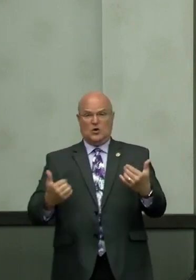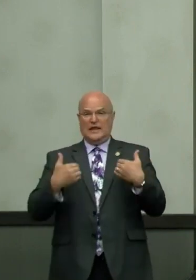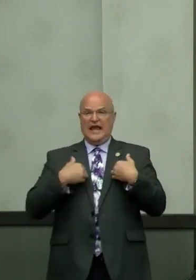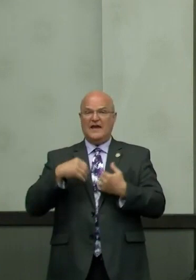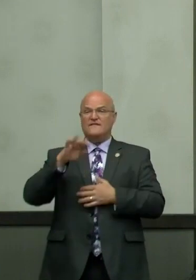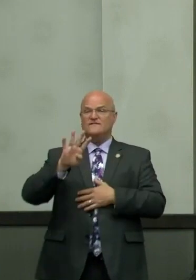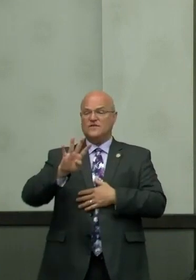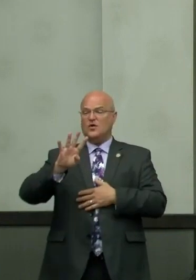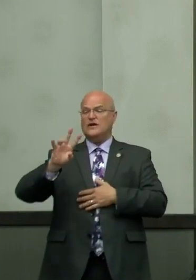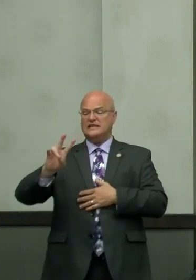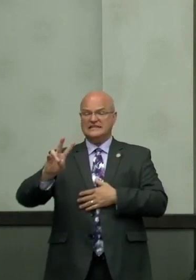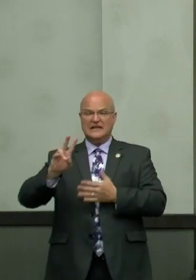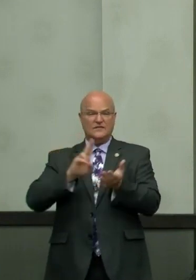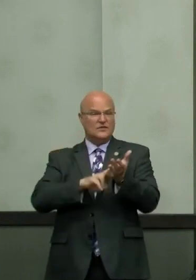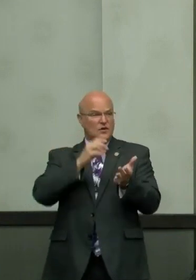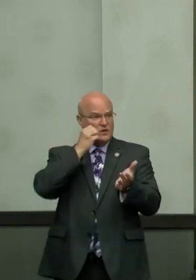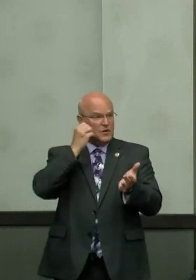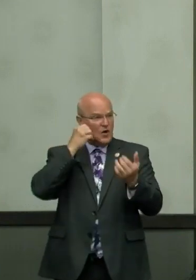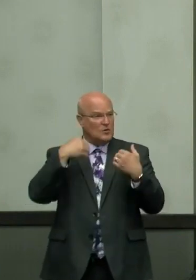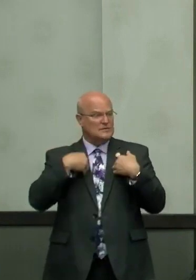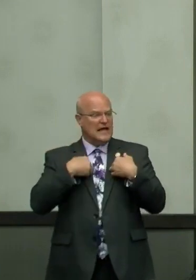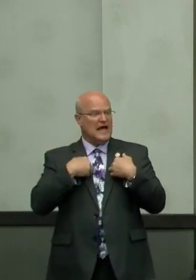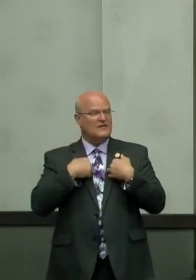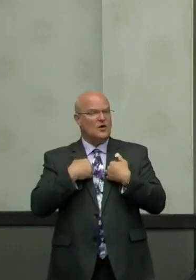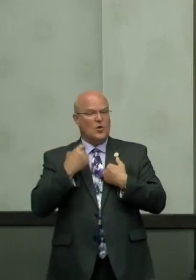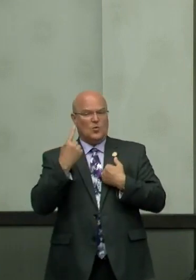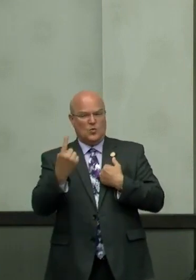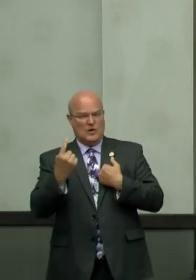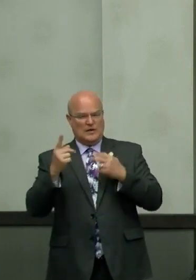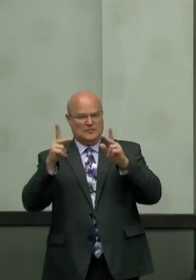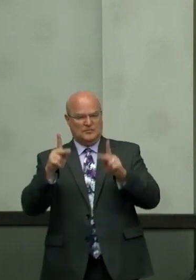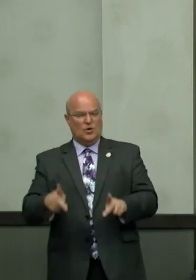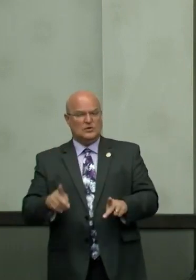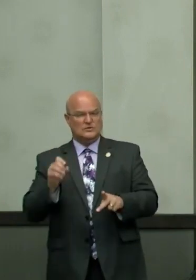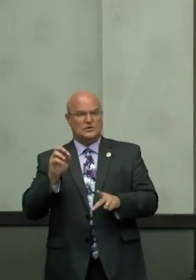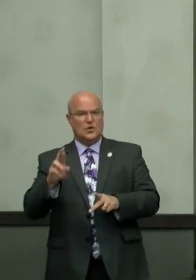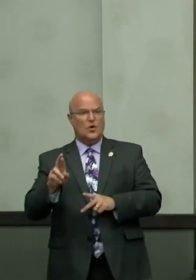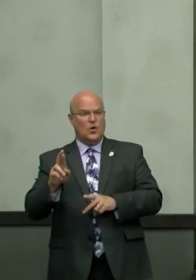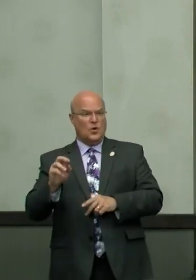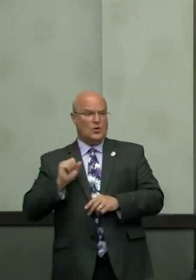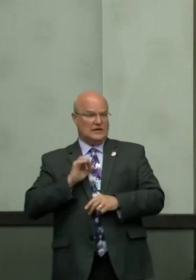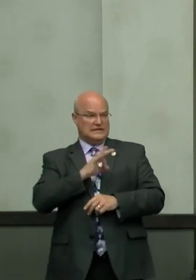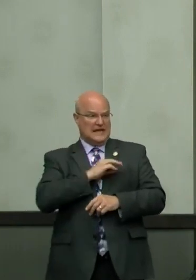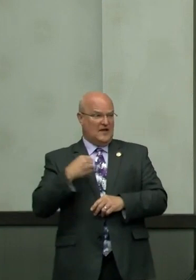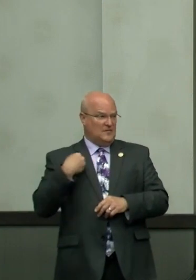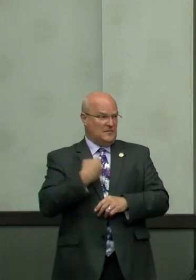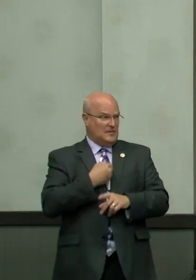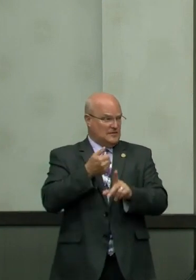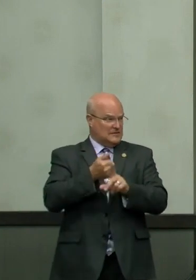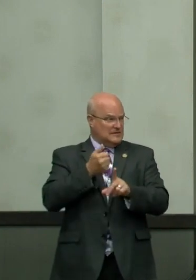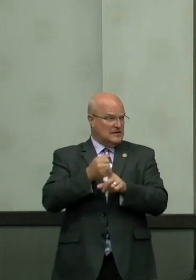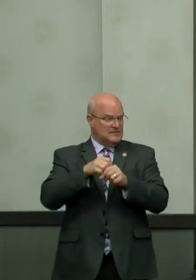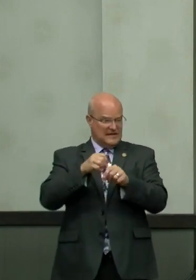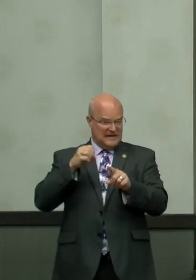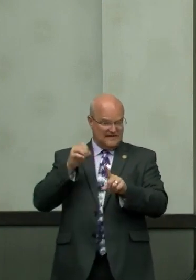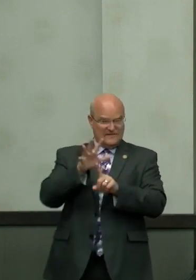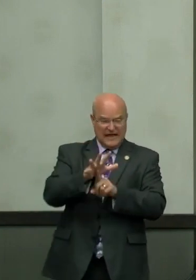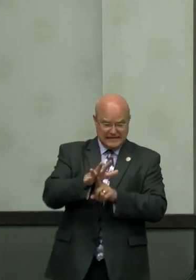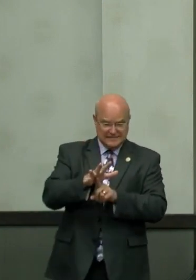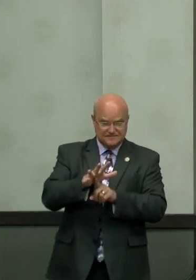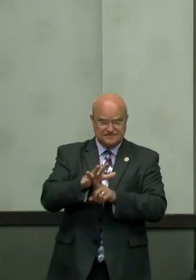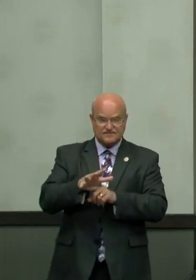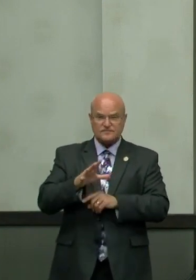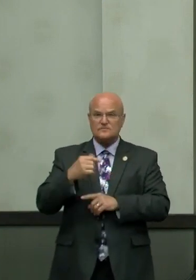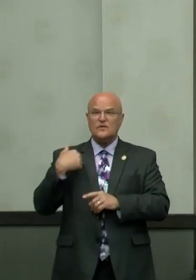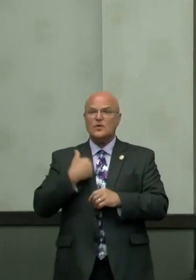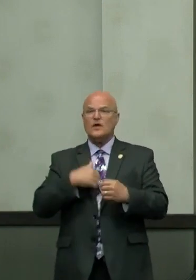have 47 nursing homes where we have at least one resident or staff member who's been infected,